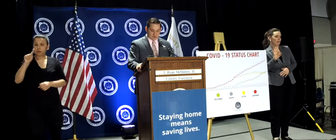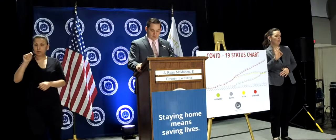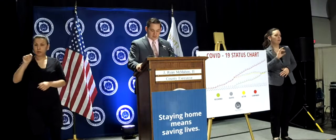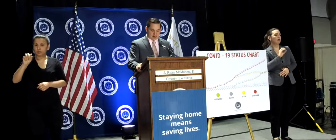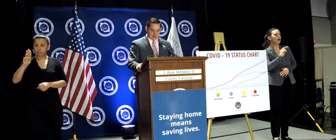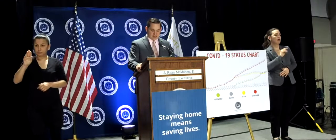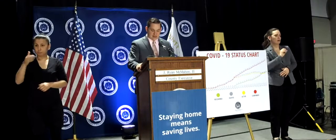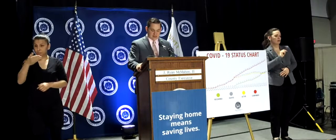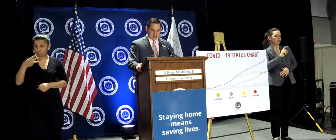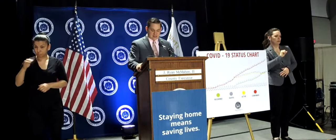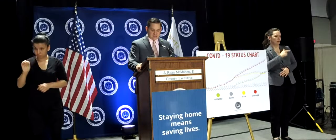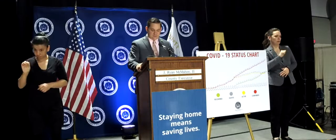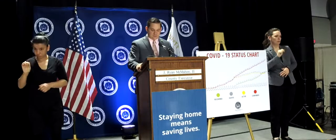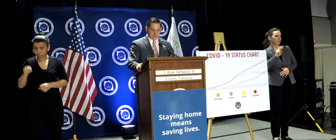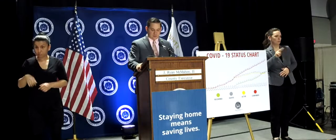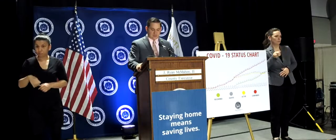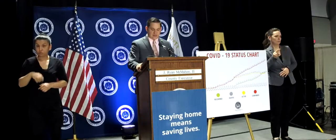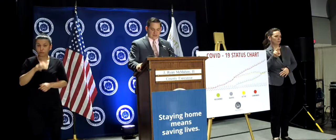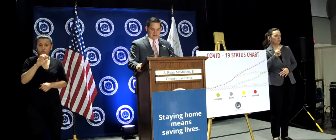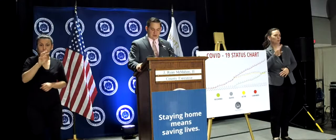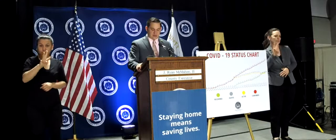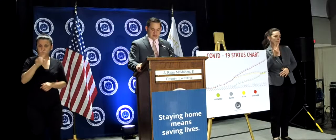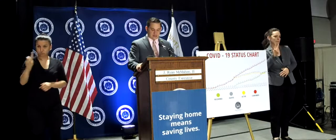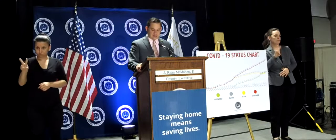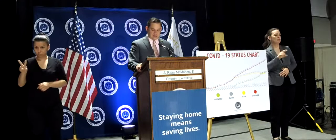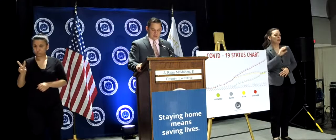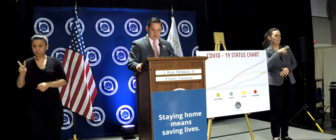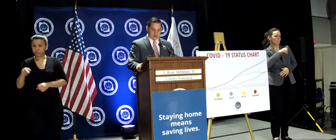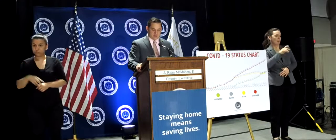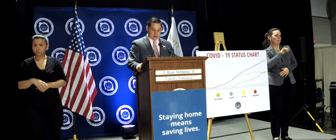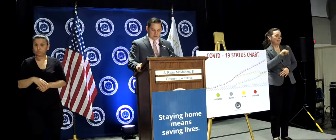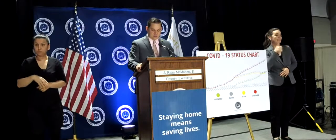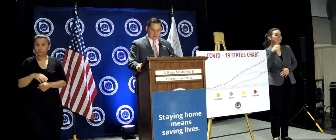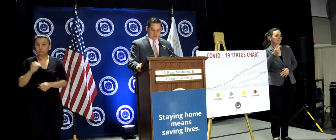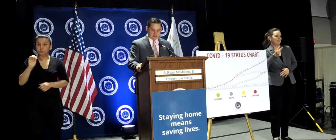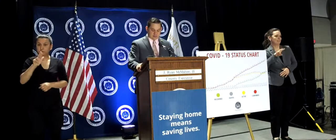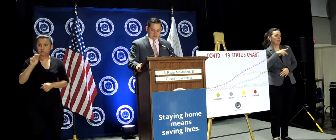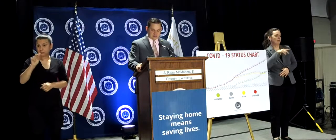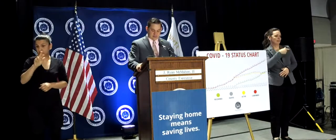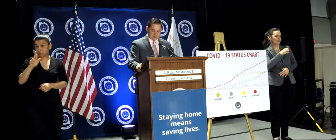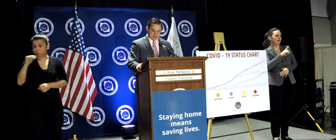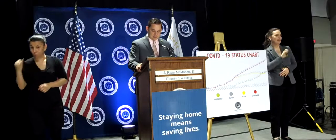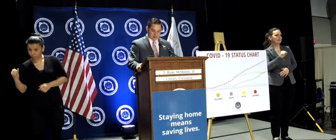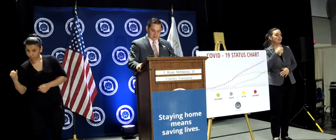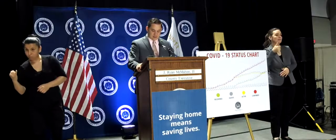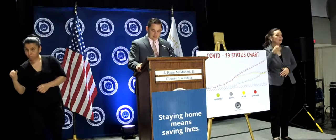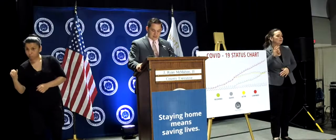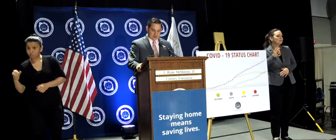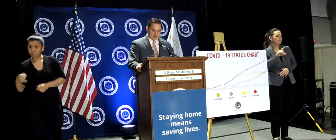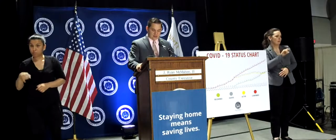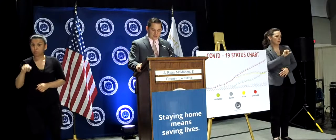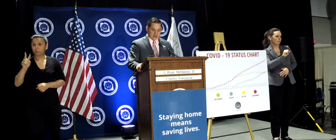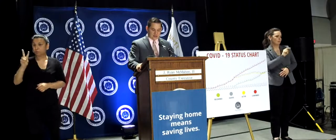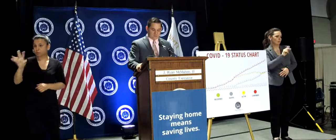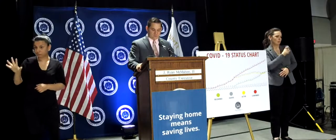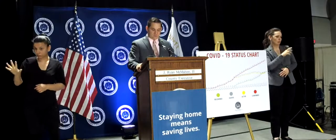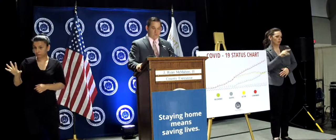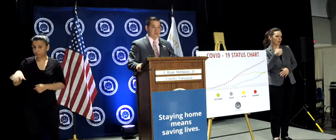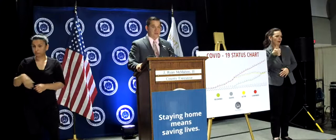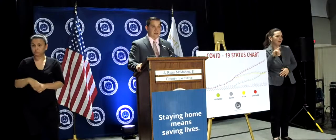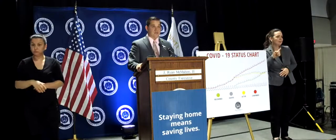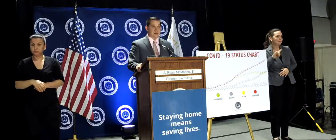25. Geddes, 19. Lysander, 18. Pompey, 17. Skaneateles,